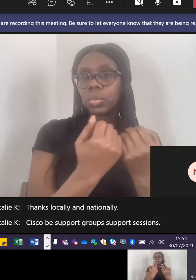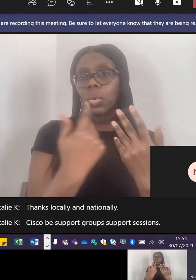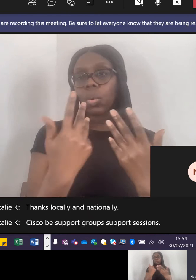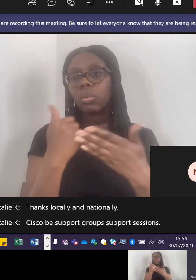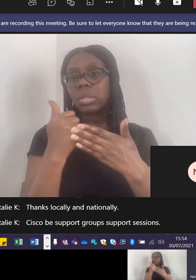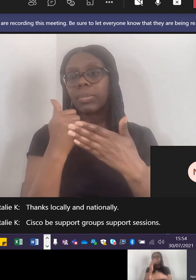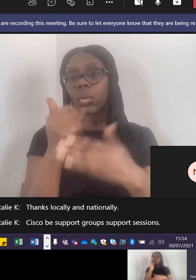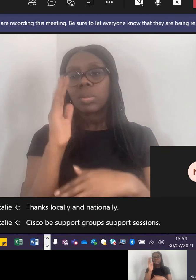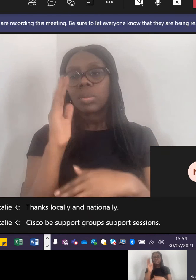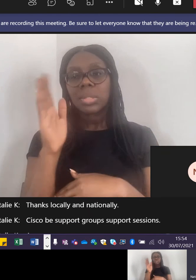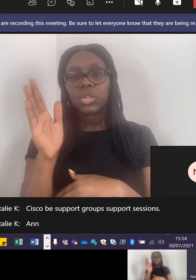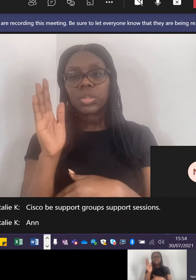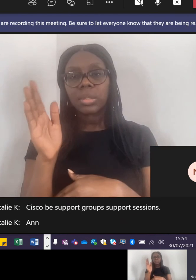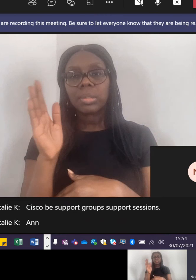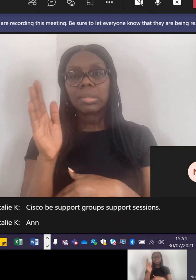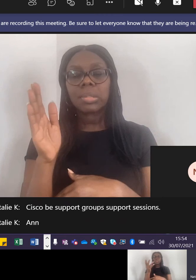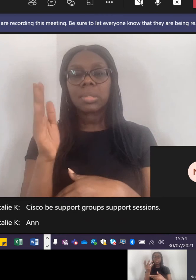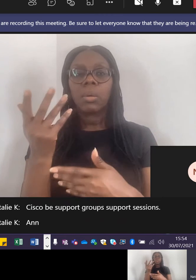and